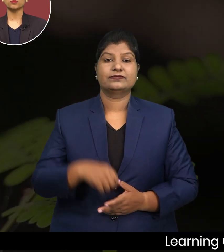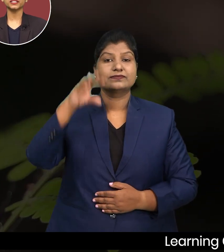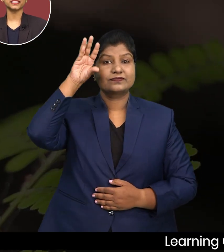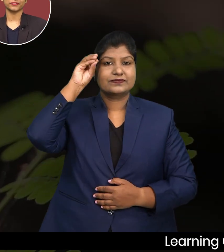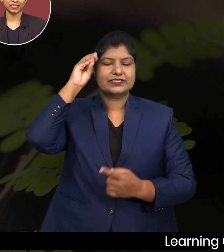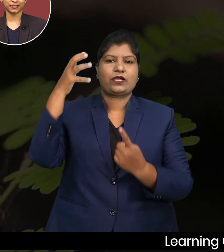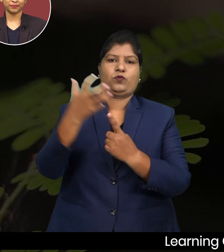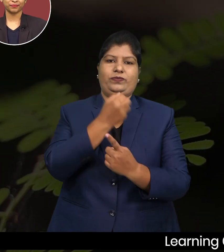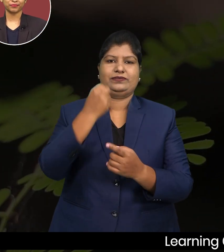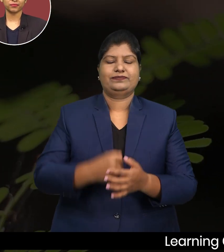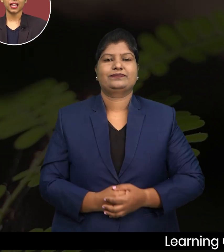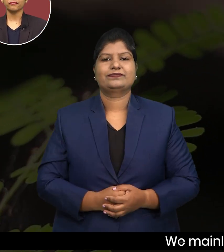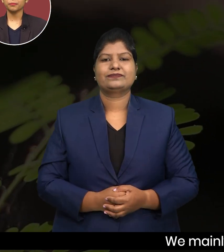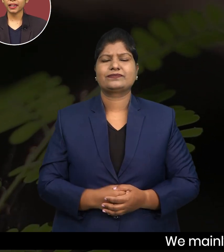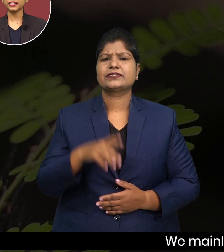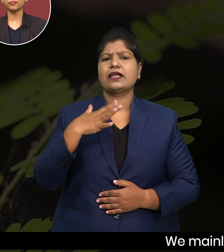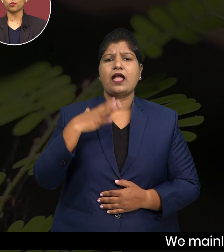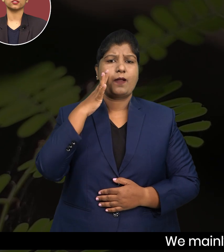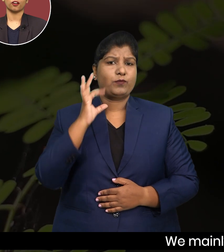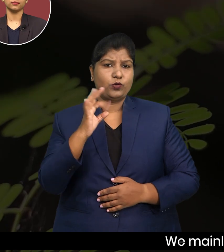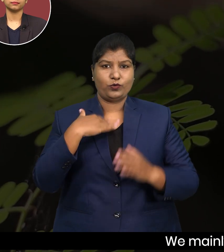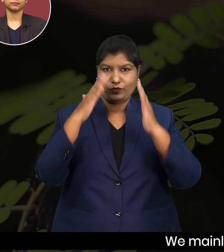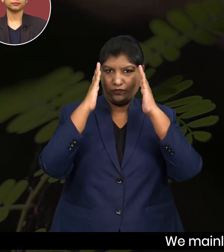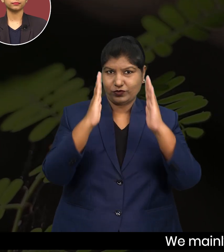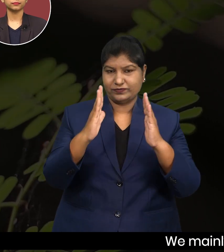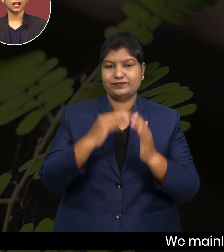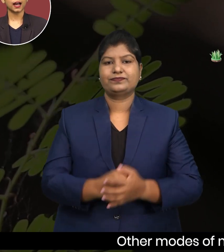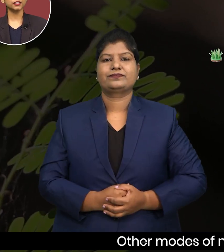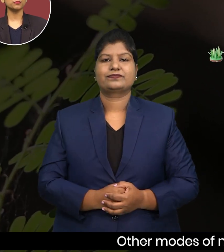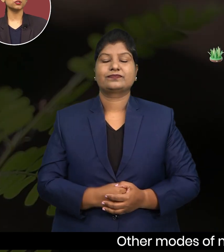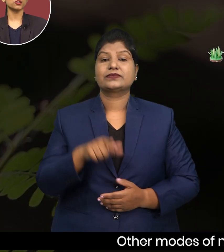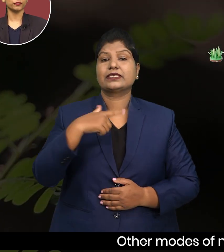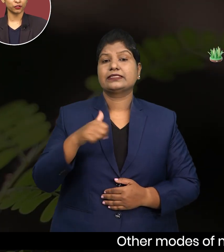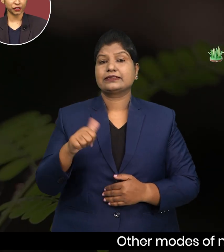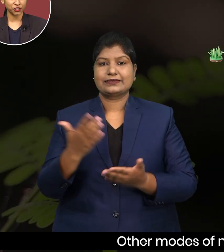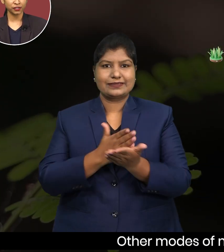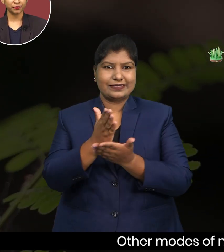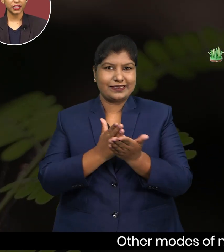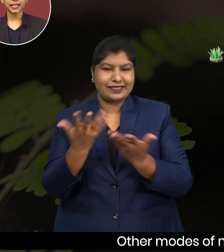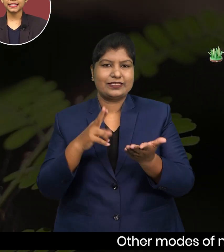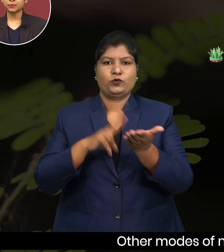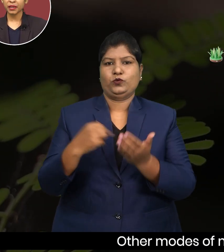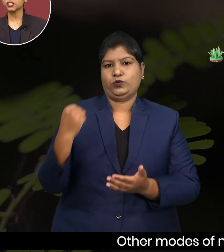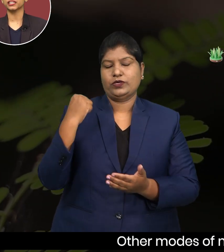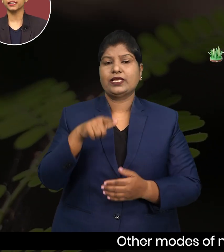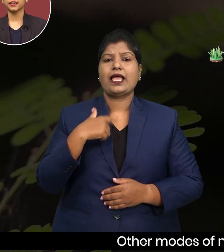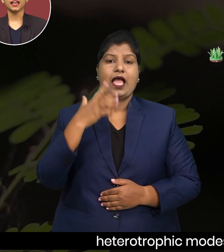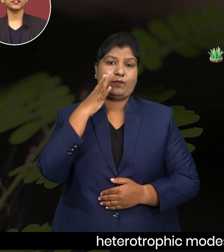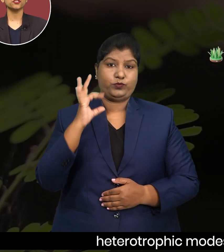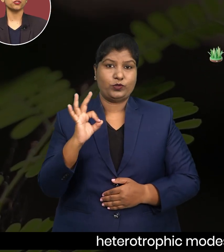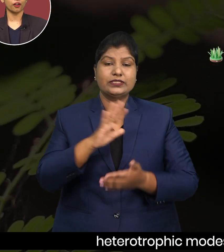Learning objectives. We mainly focus on other modes of nutrition,